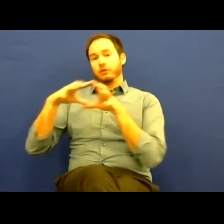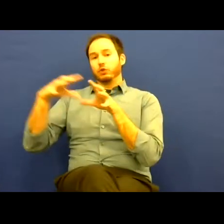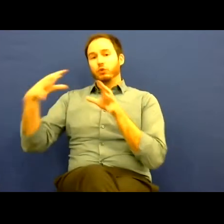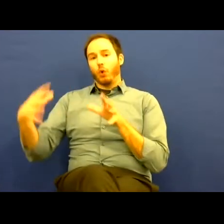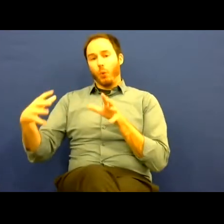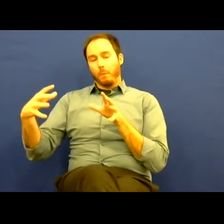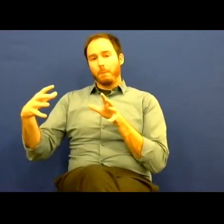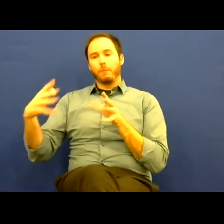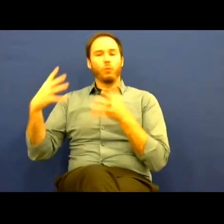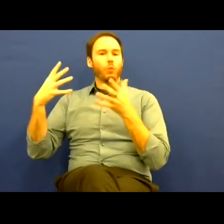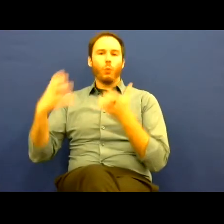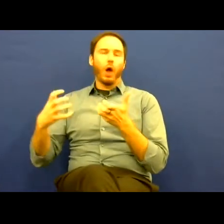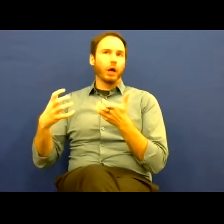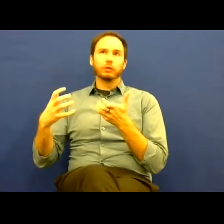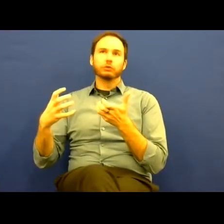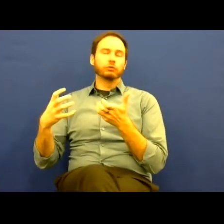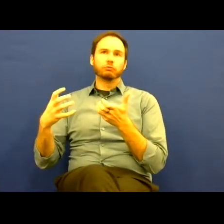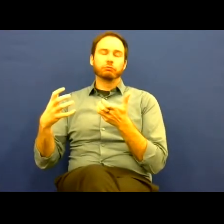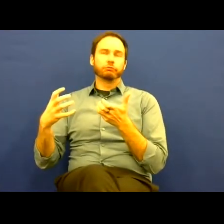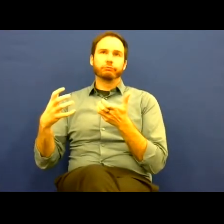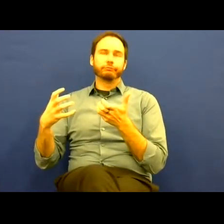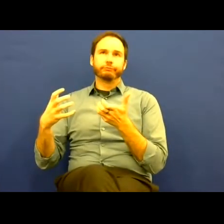dome wanted to